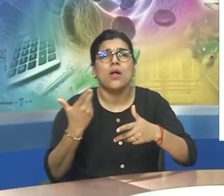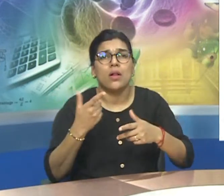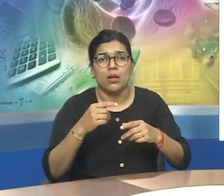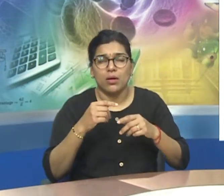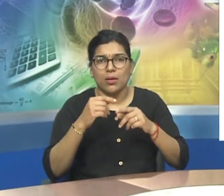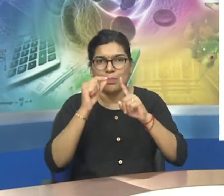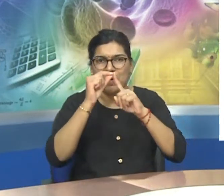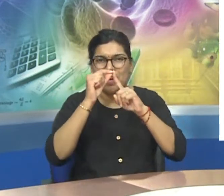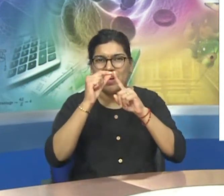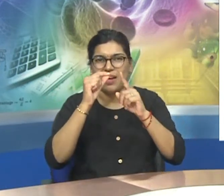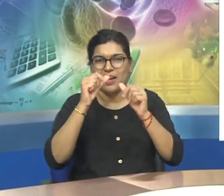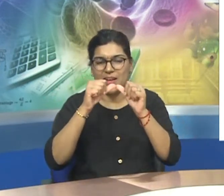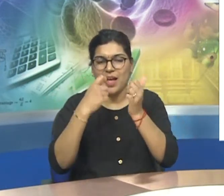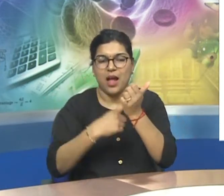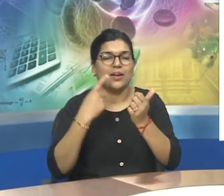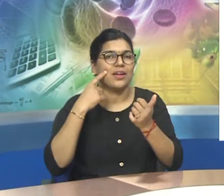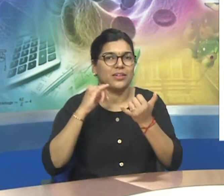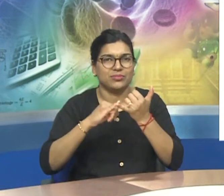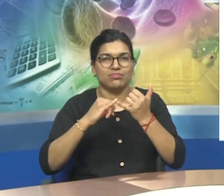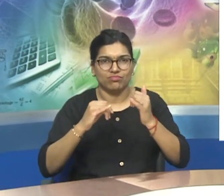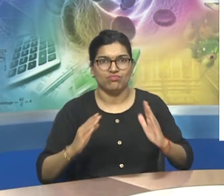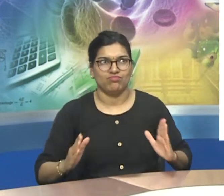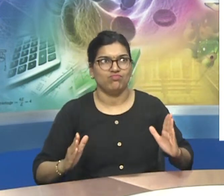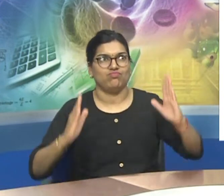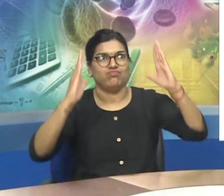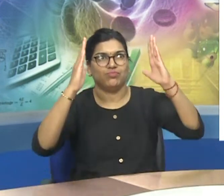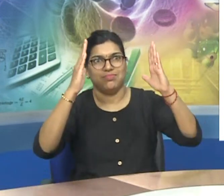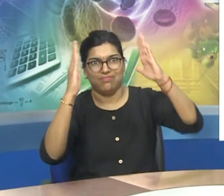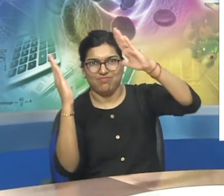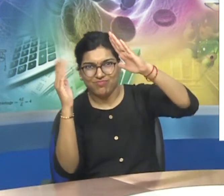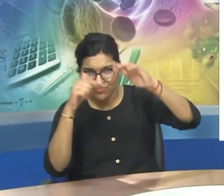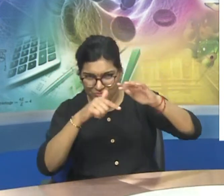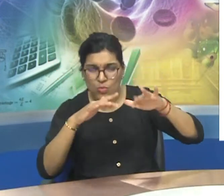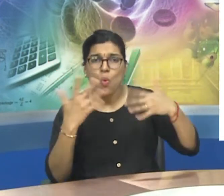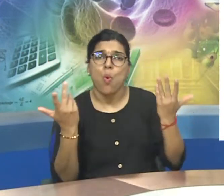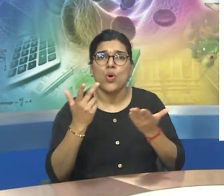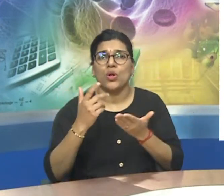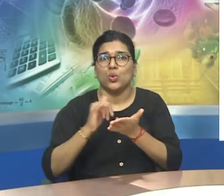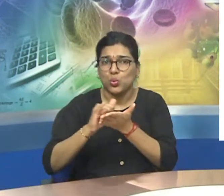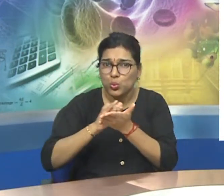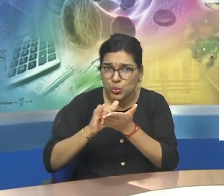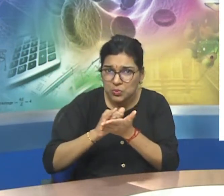How many of you can travel to Paris or New York or London every day? Have you ever thought?